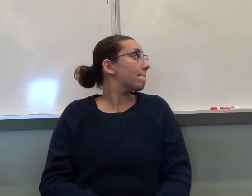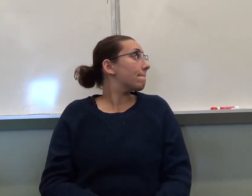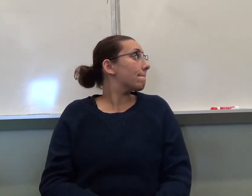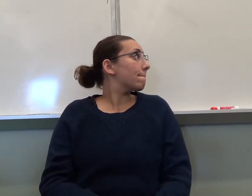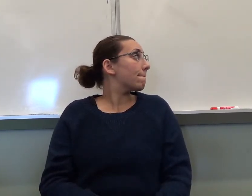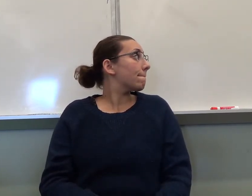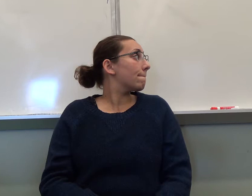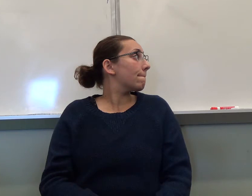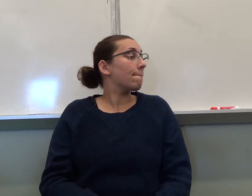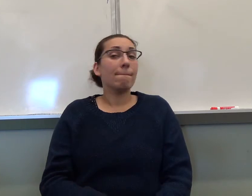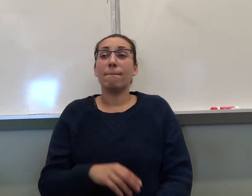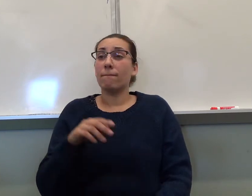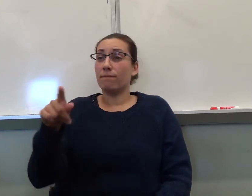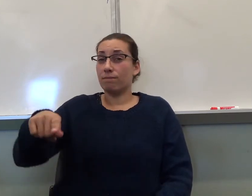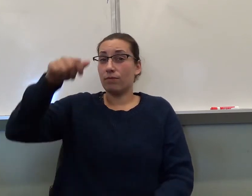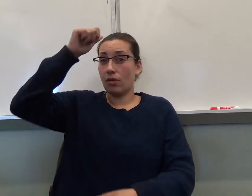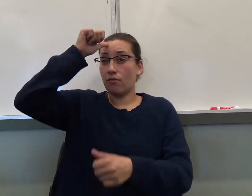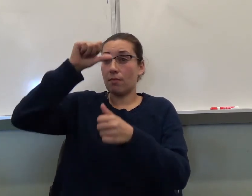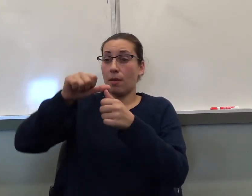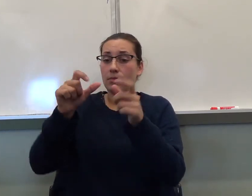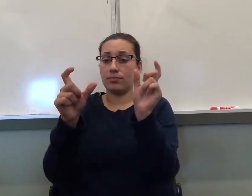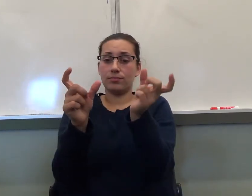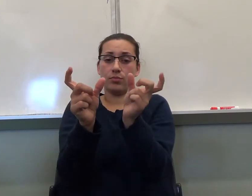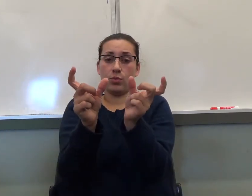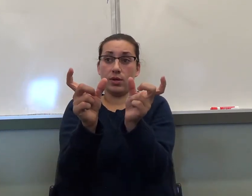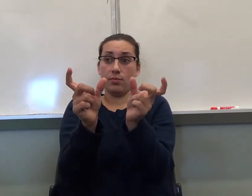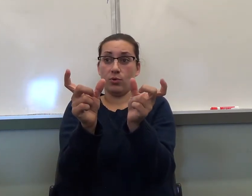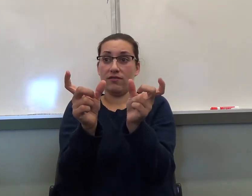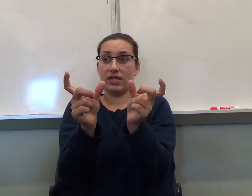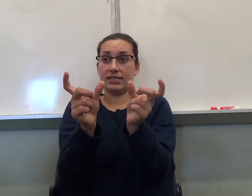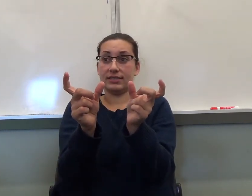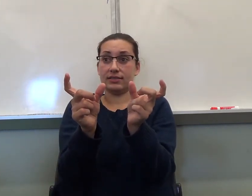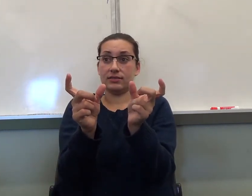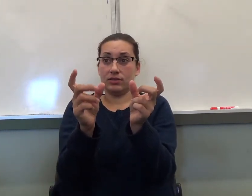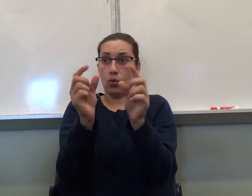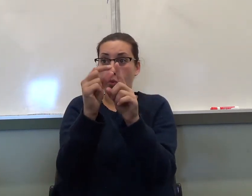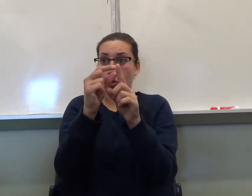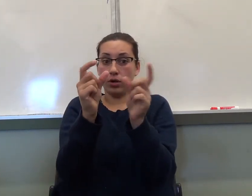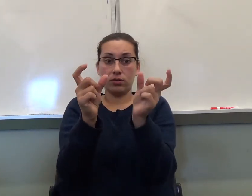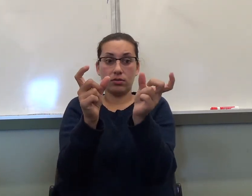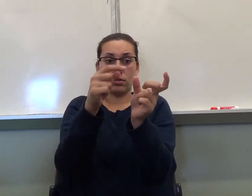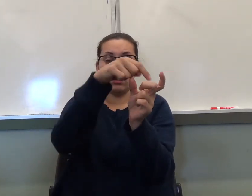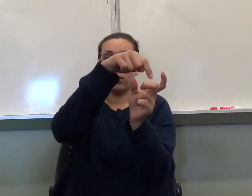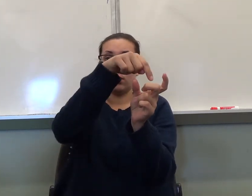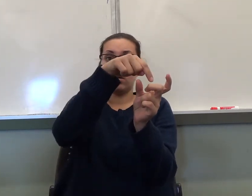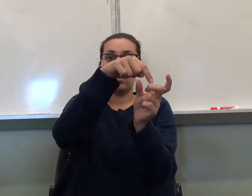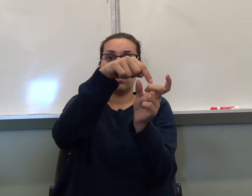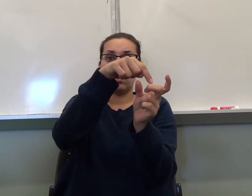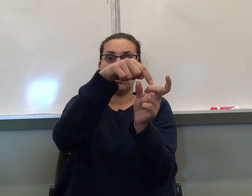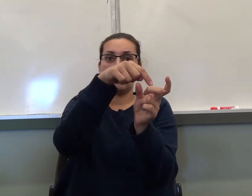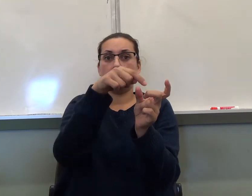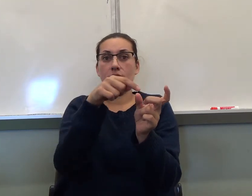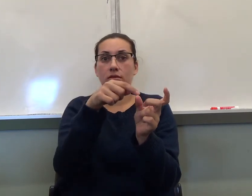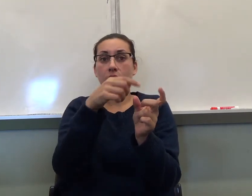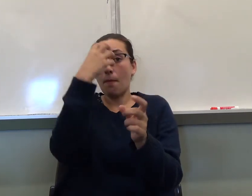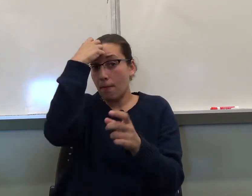So if you remember the prefix line, and what I mean by that, that translates, that's teacher talk for memorize it for